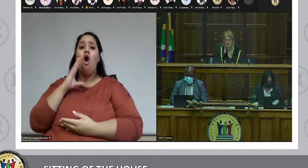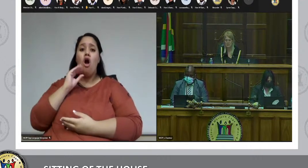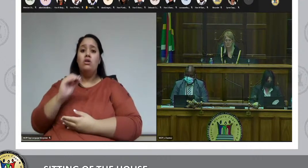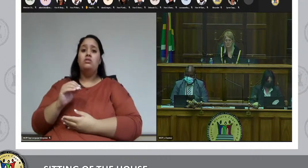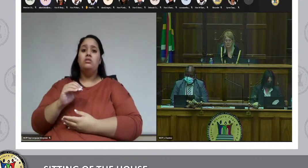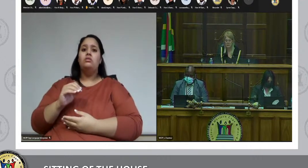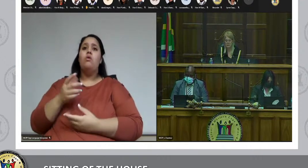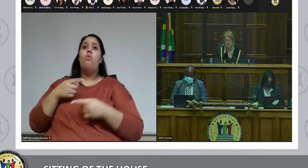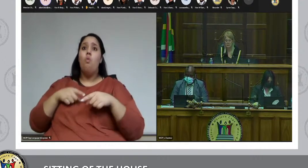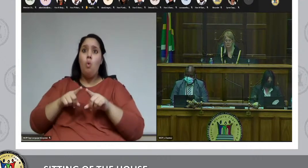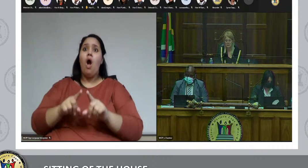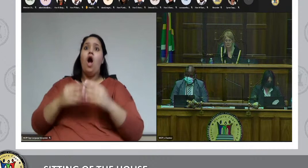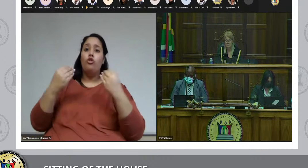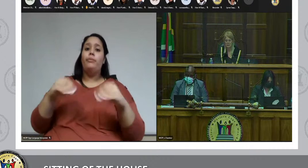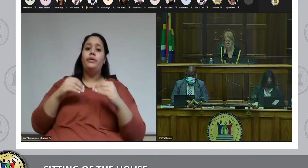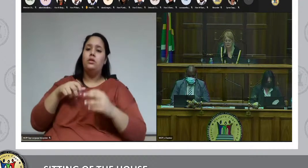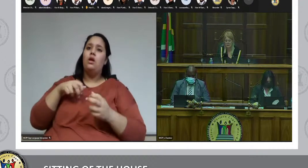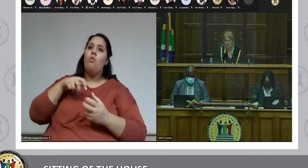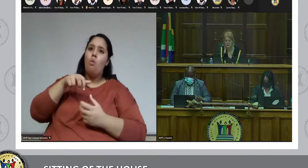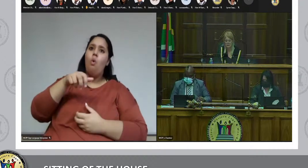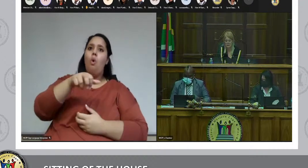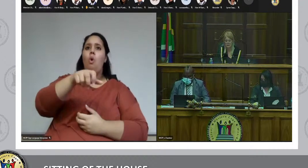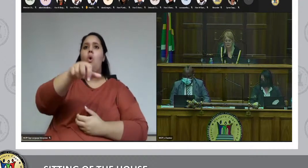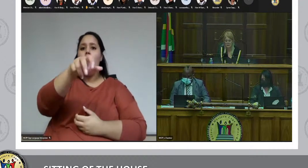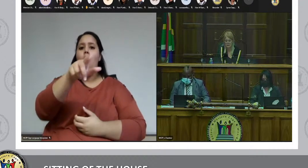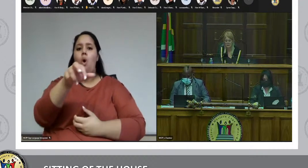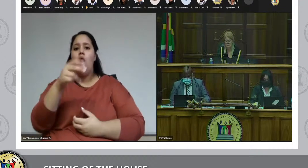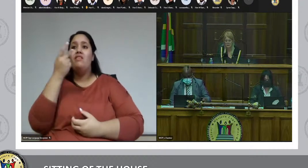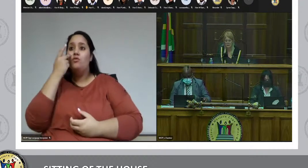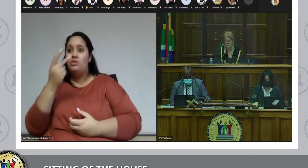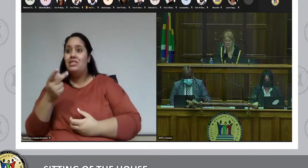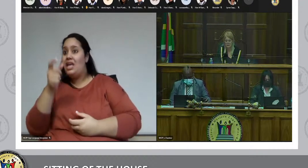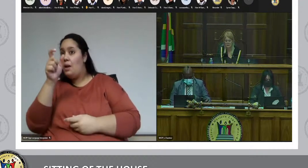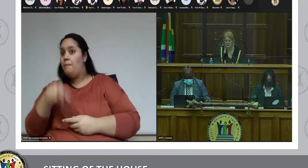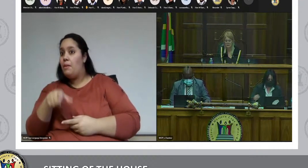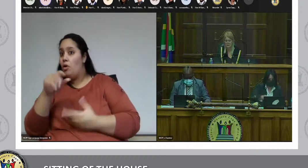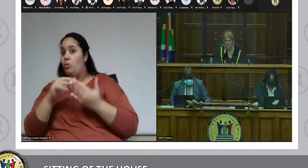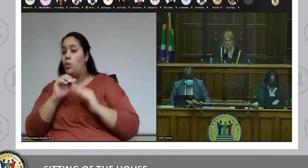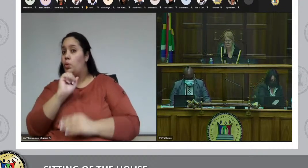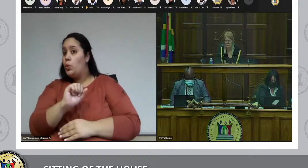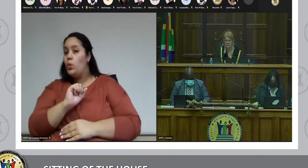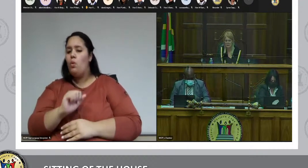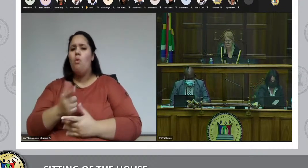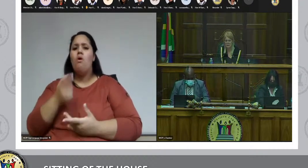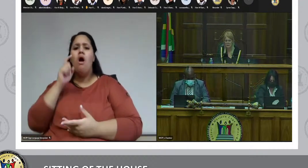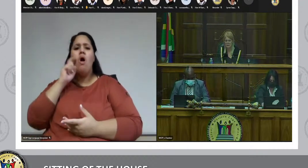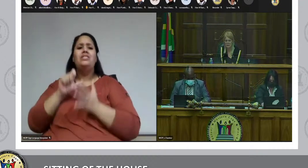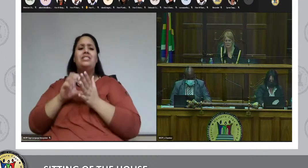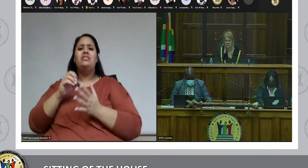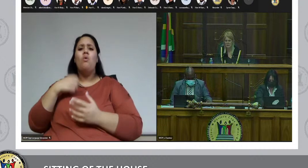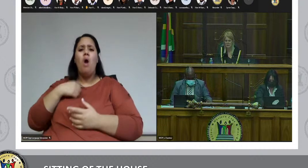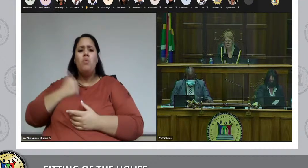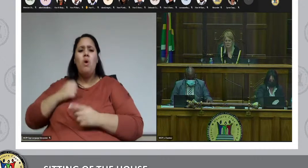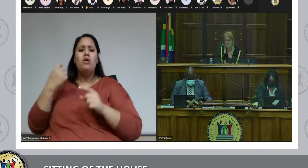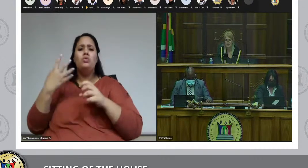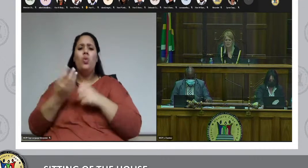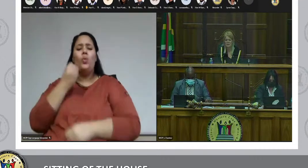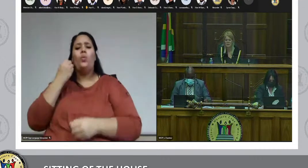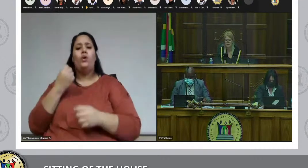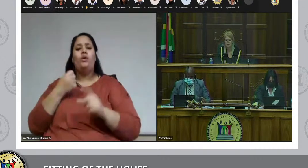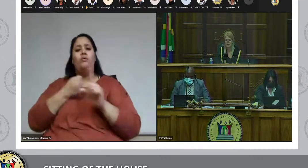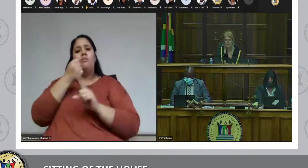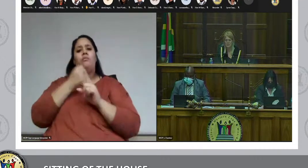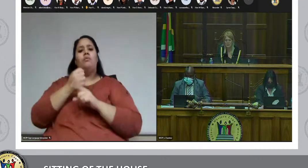busy, combating crime, register those people in your community that's older than 60 because we want to win the war